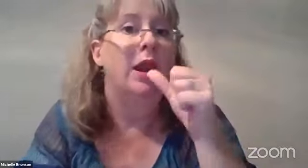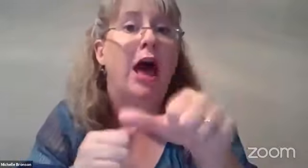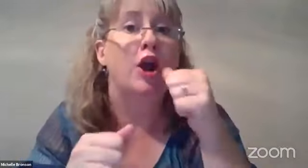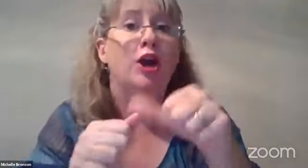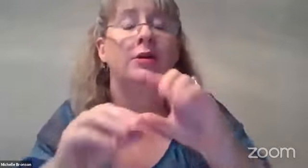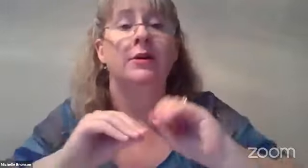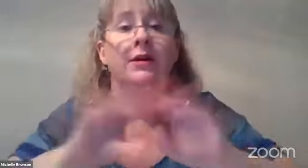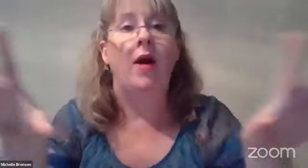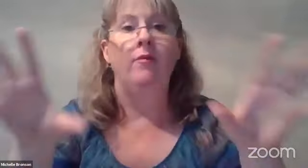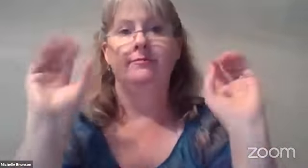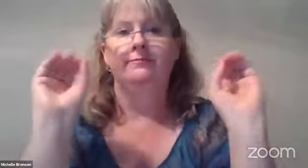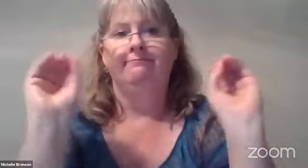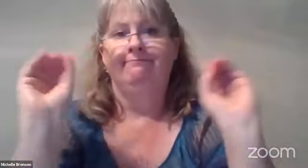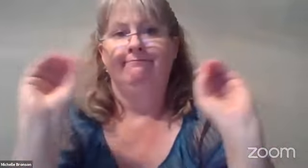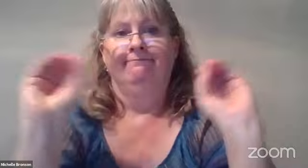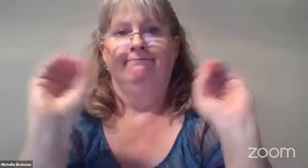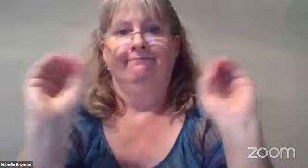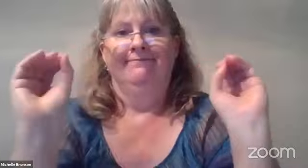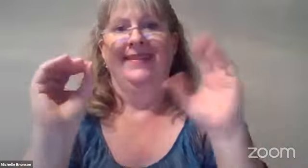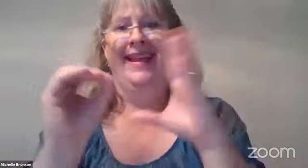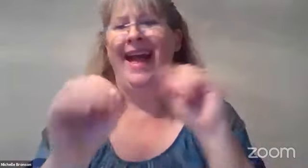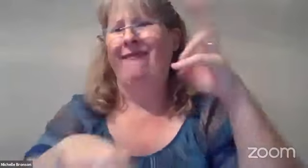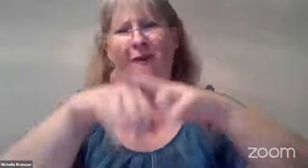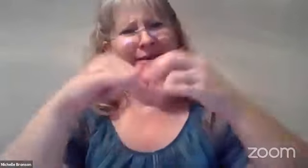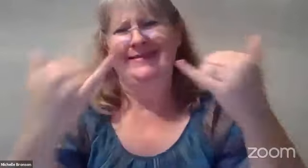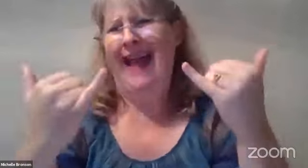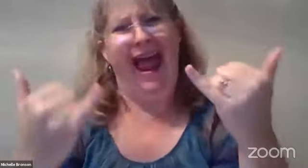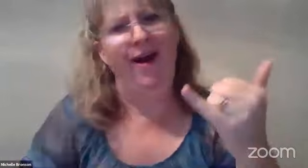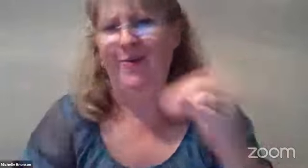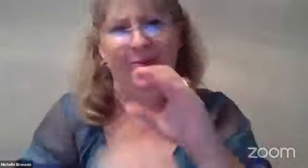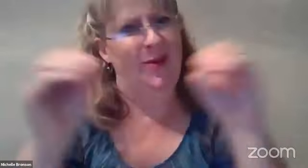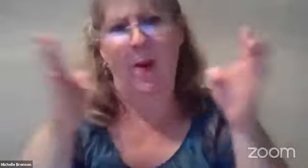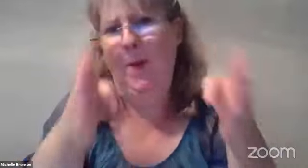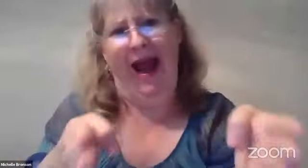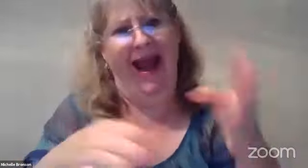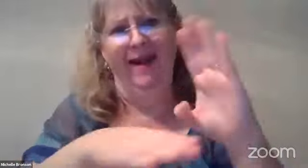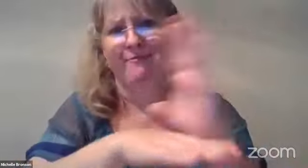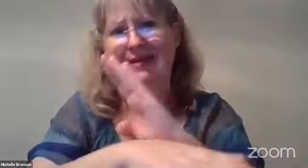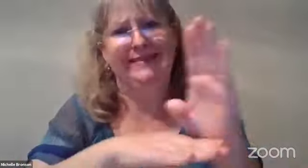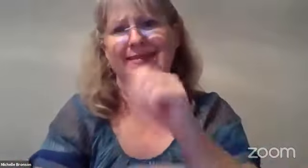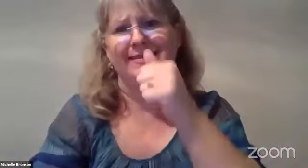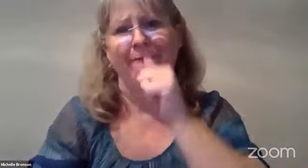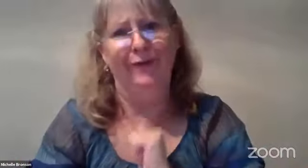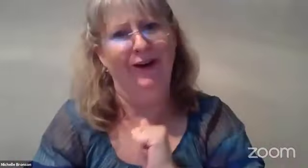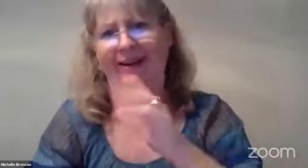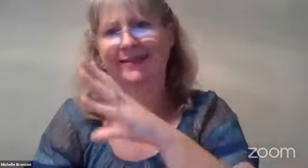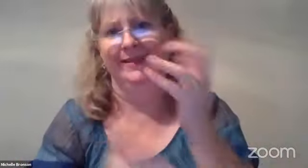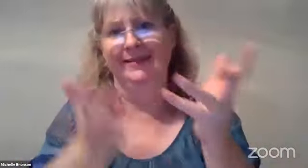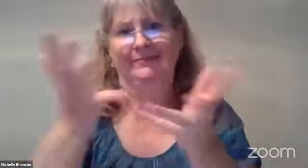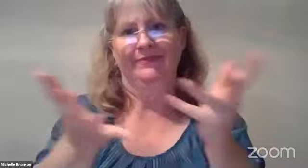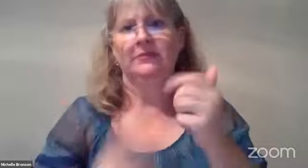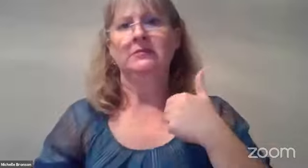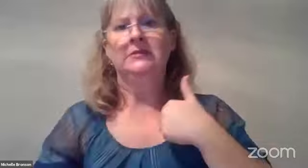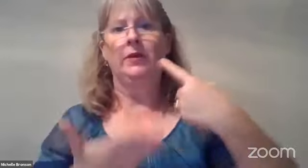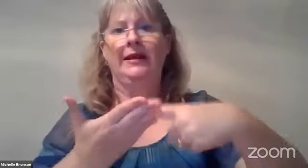for donations starting last January, have not received any. And of course now I believe there's no way because businesses are